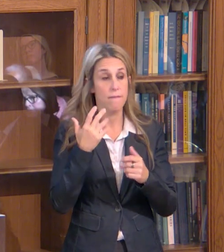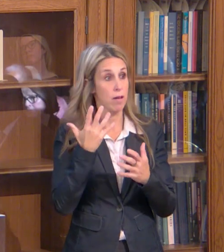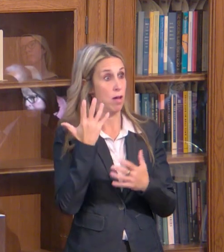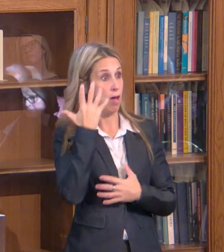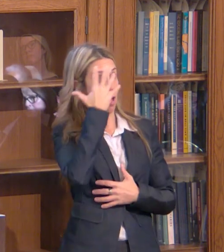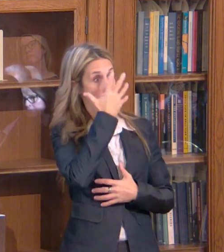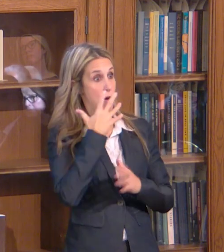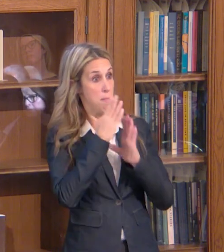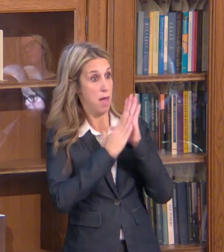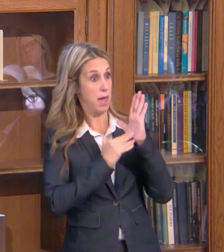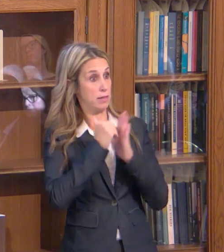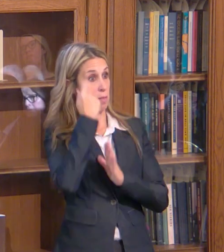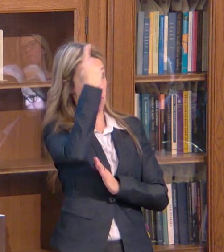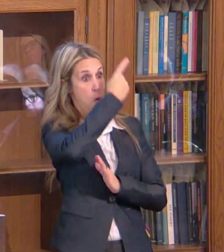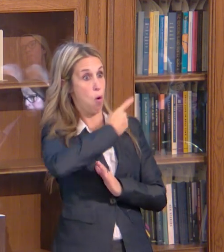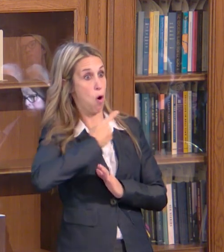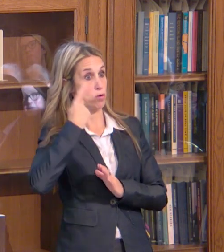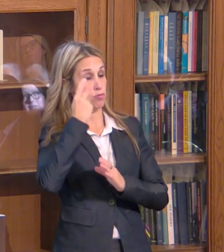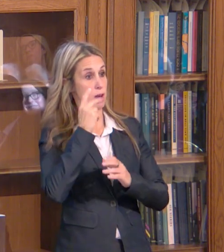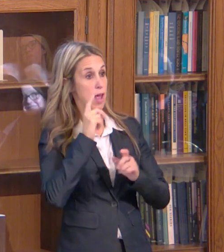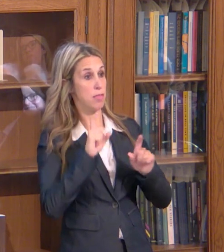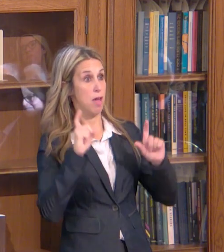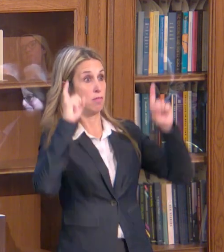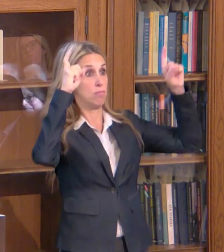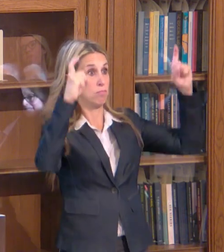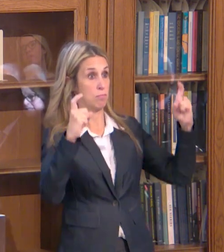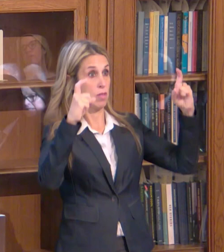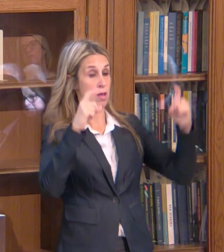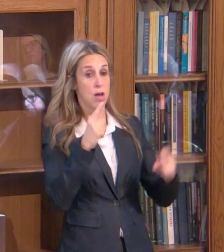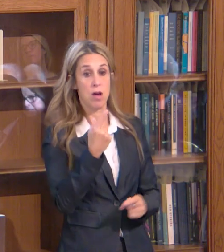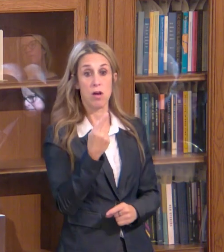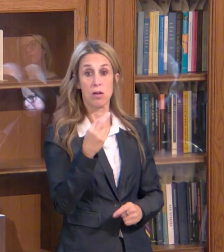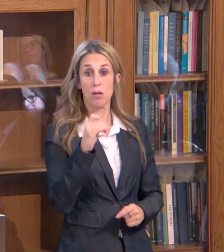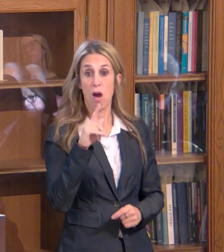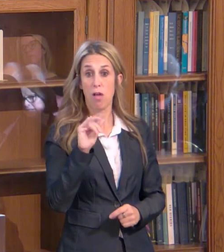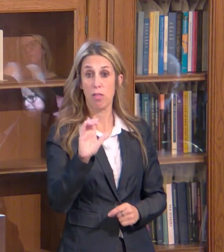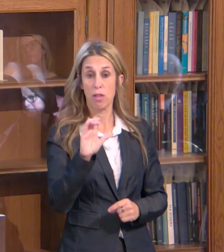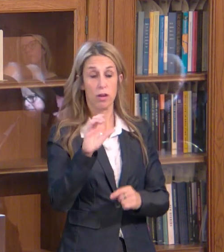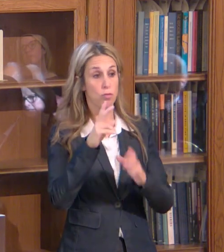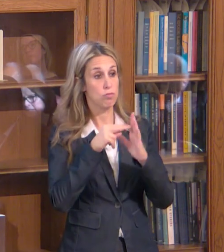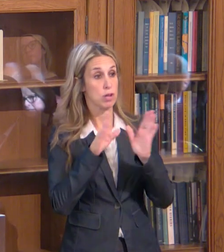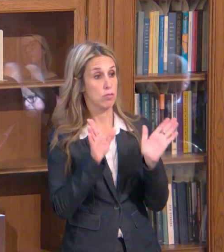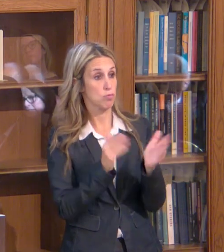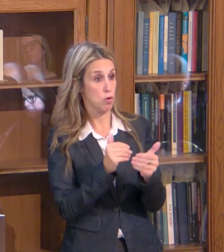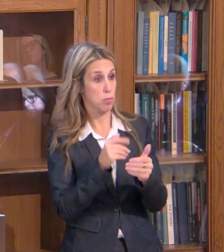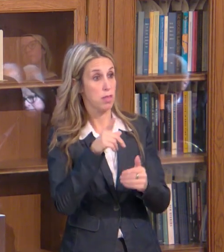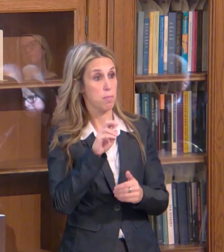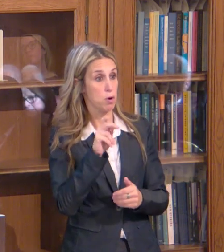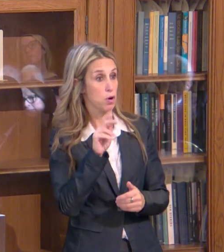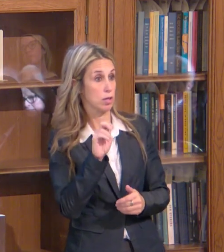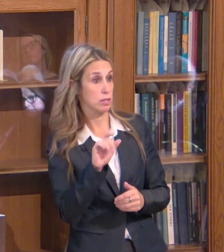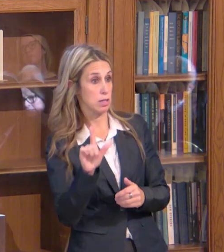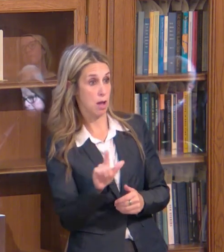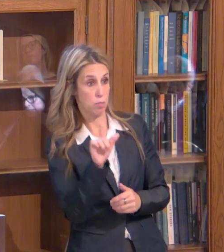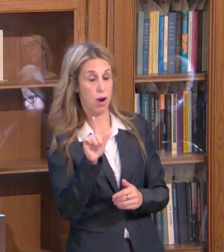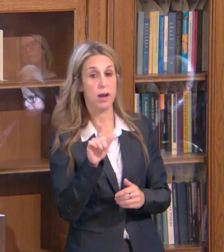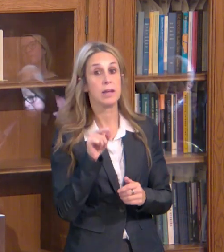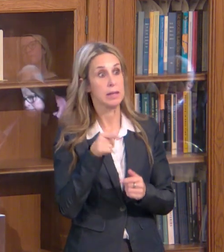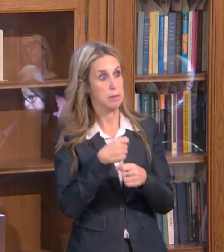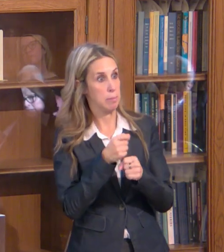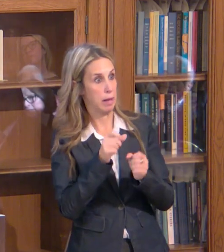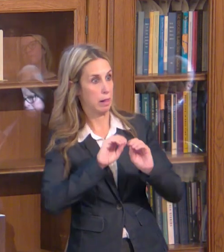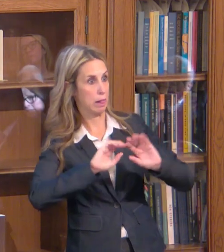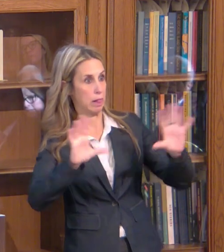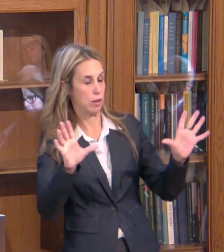me painted and hung in the gothic reading room of the University's Perkins Library Cohan made it clear that ores